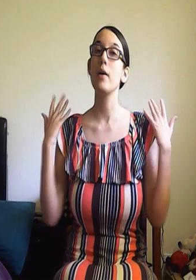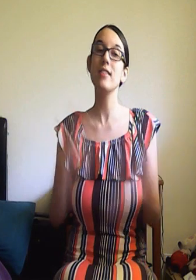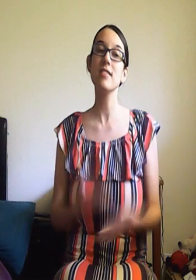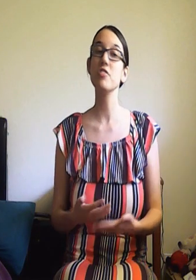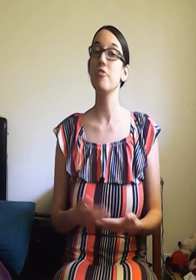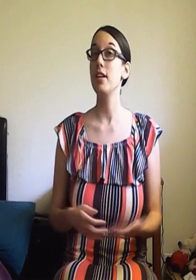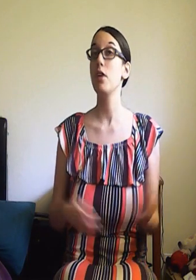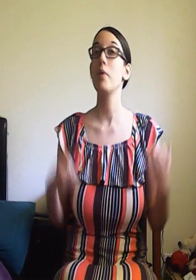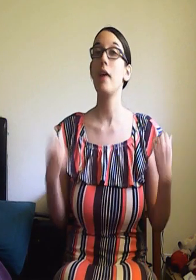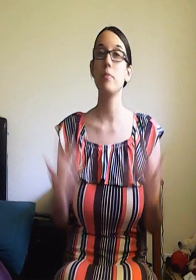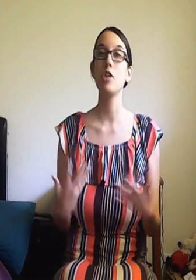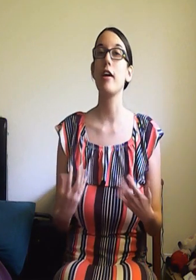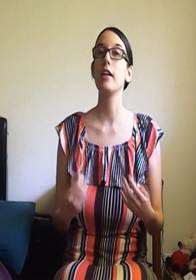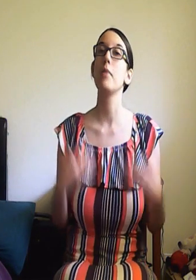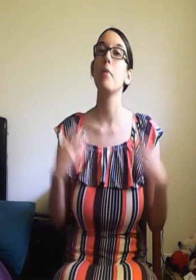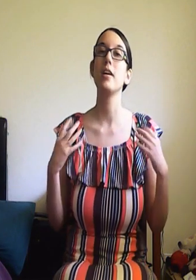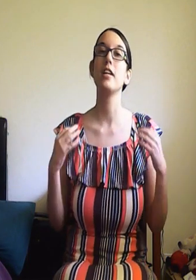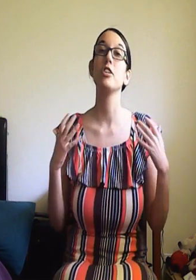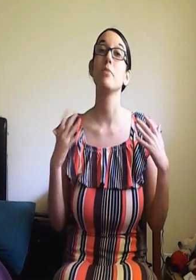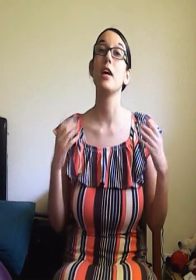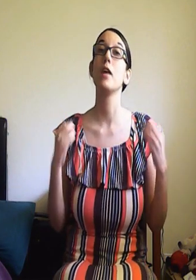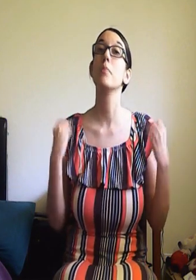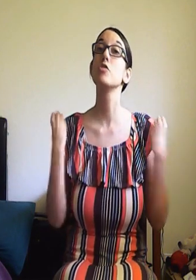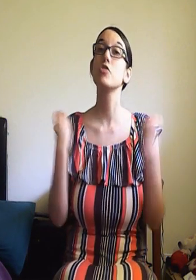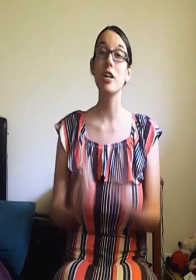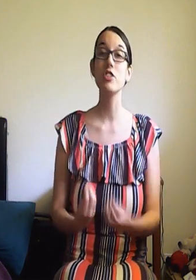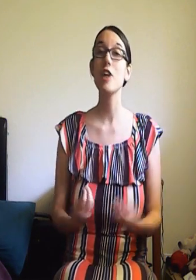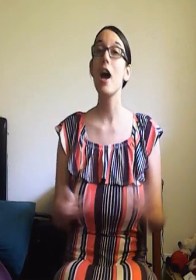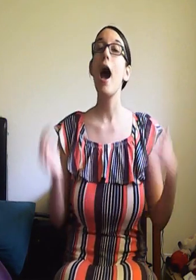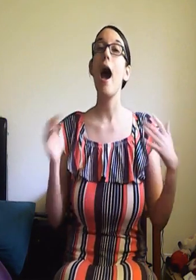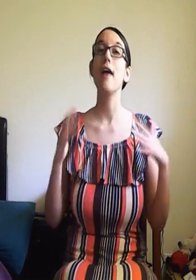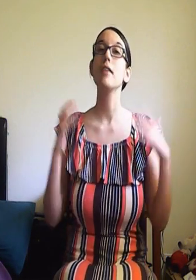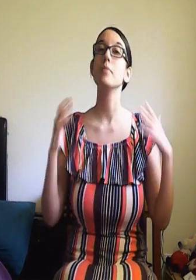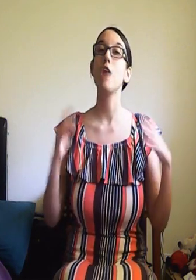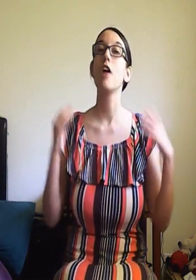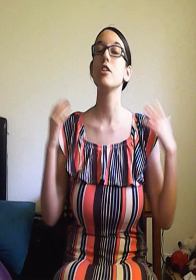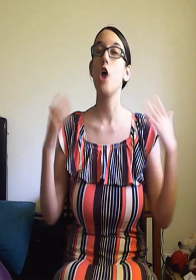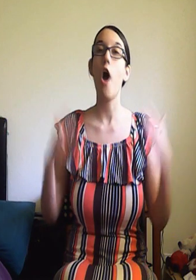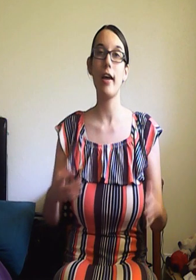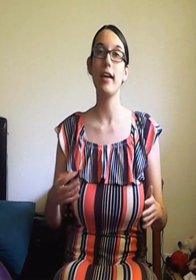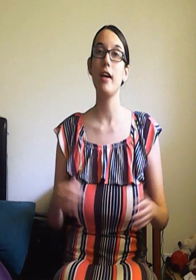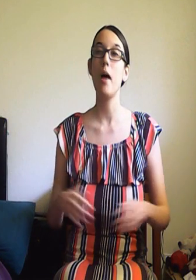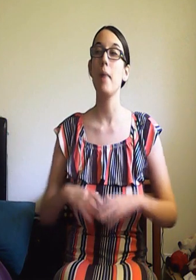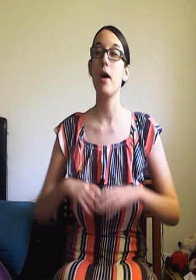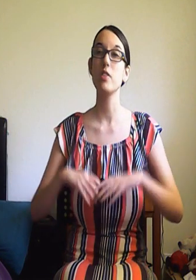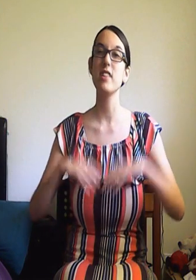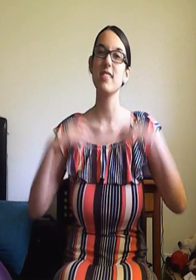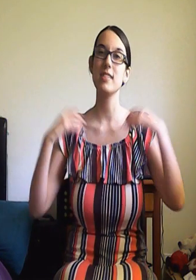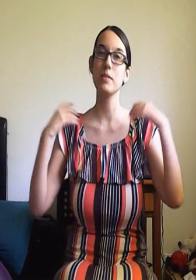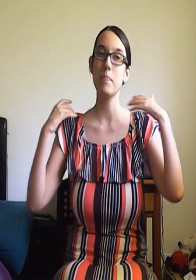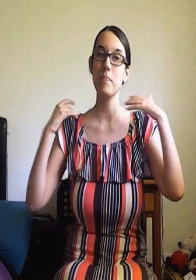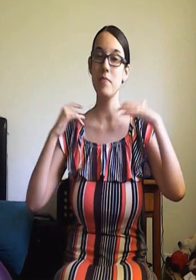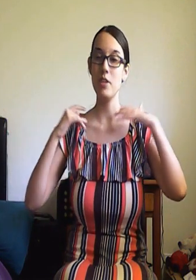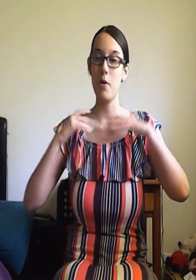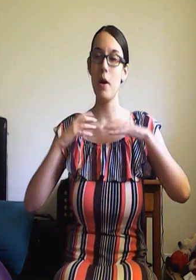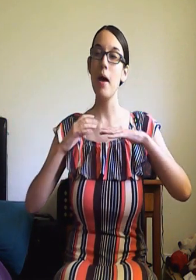this video, when I'm talking about making your makeup stretch, I am not talking about